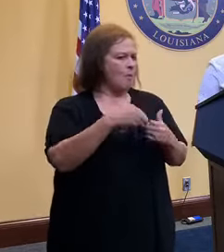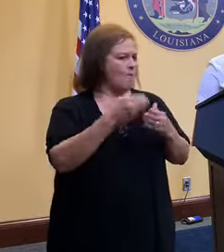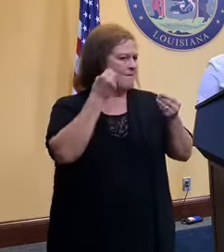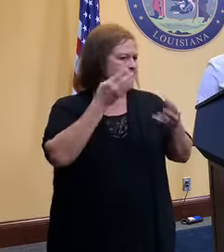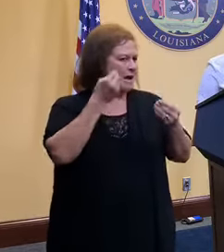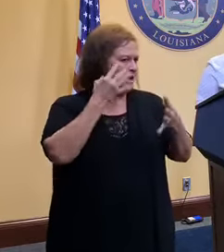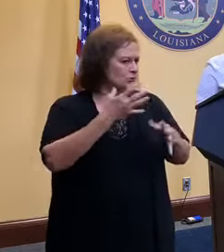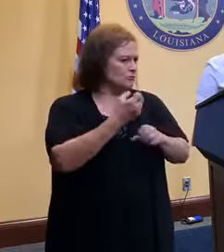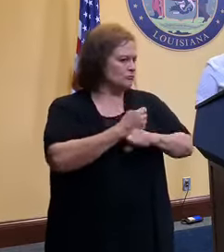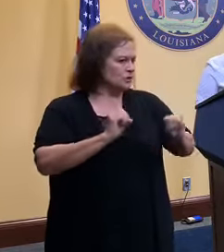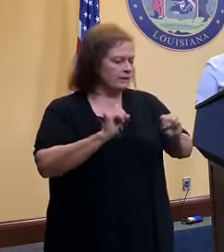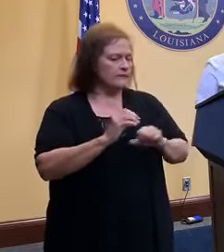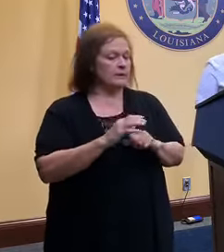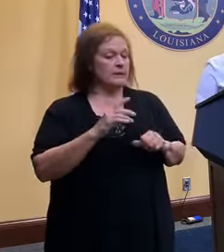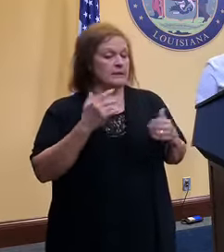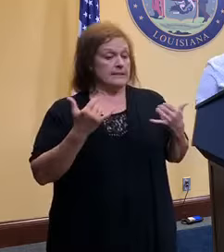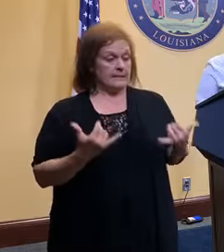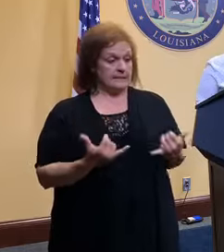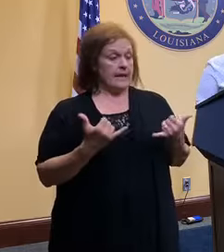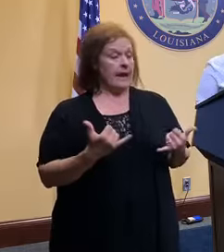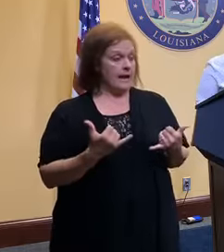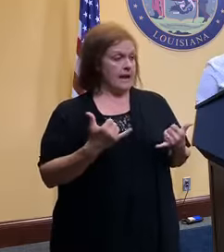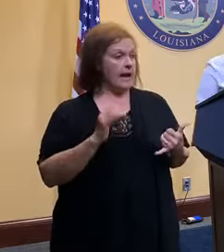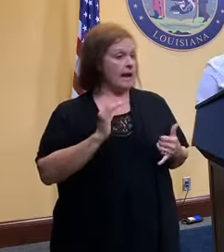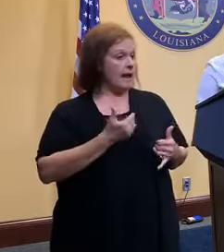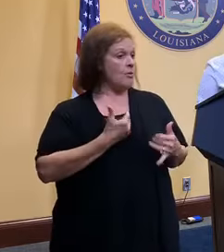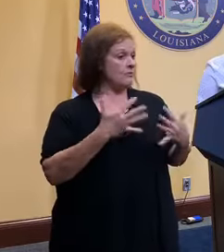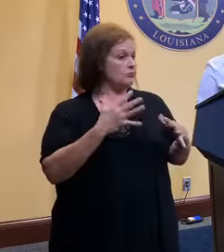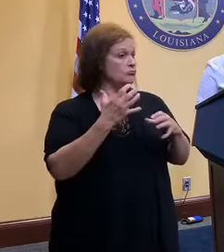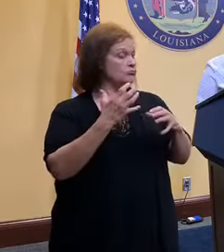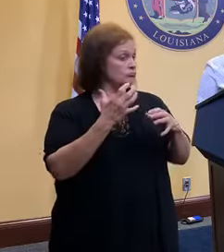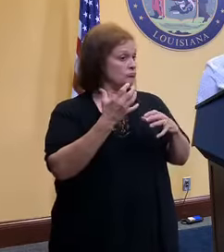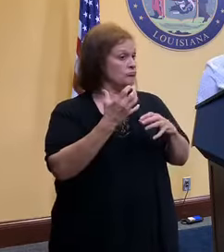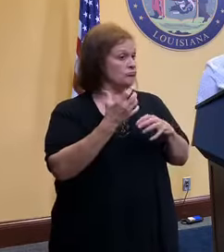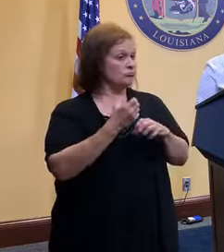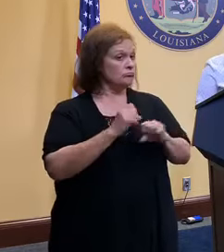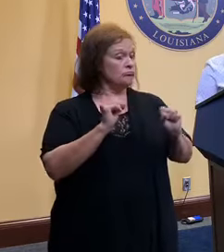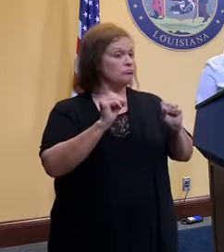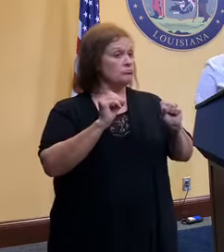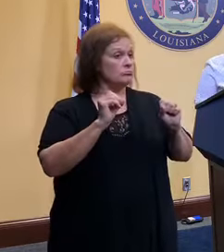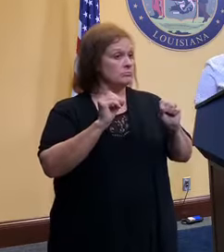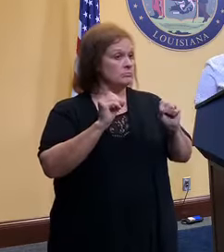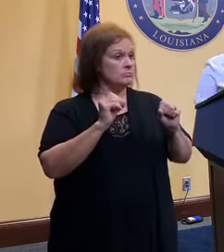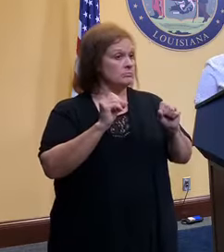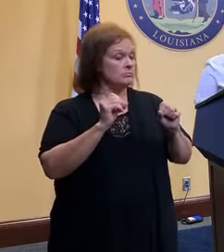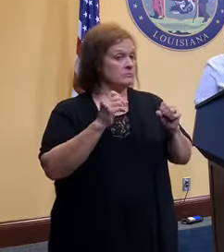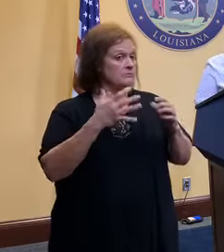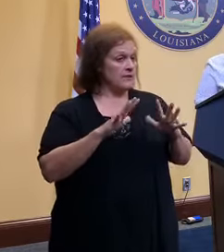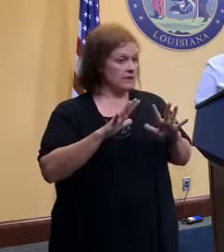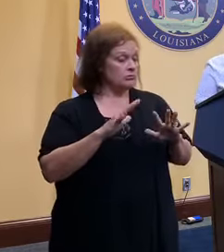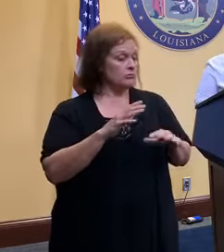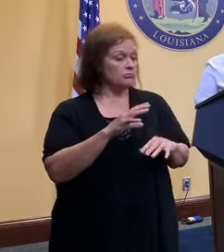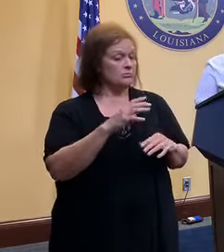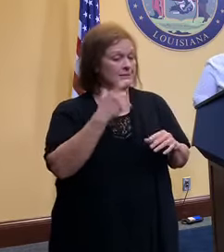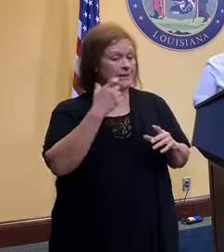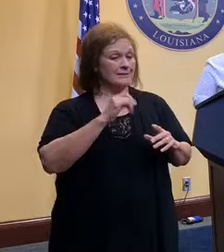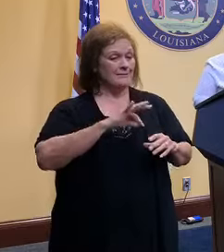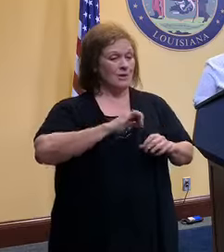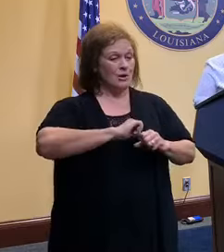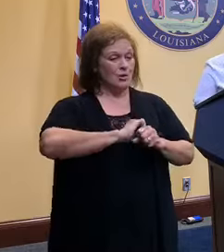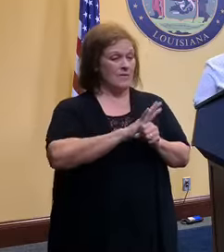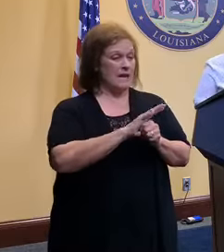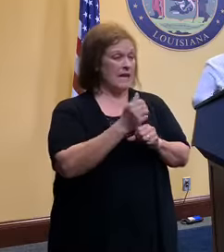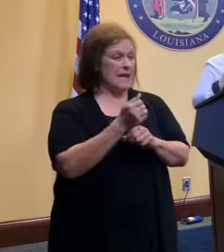possible. As of today, our recovery has been pretty much on track. You know, the COVID-19 set us